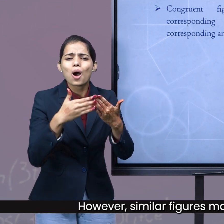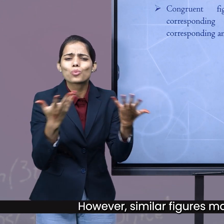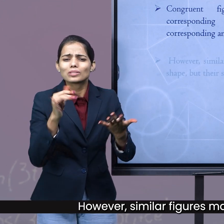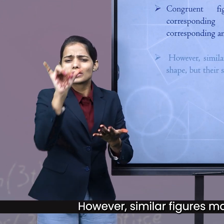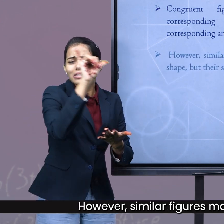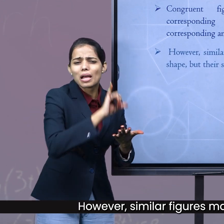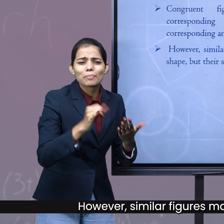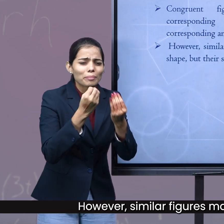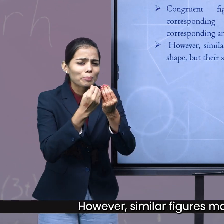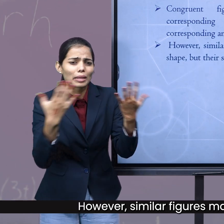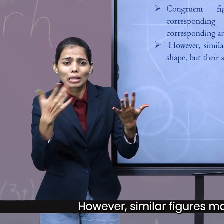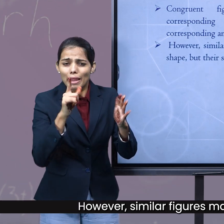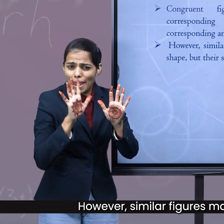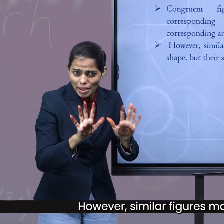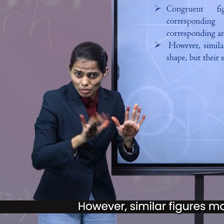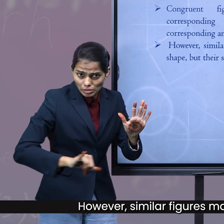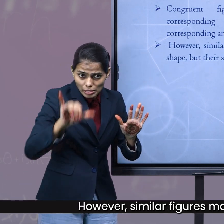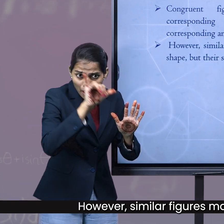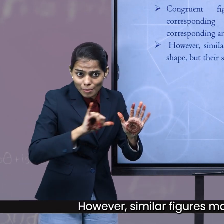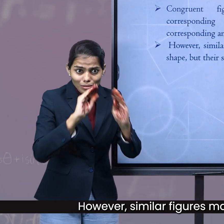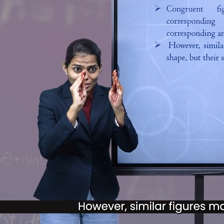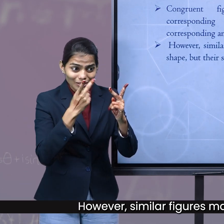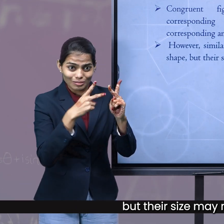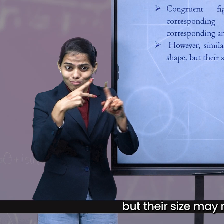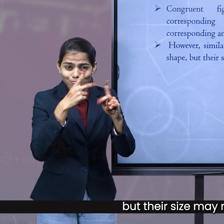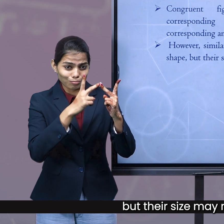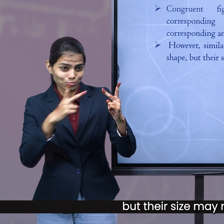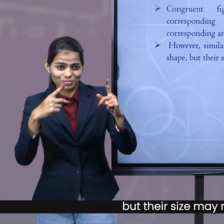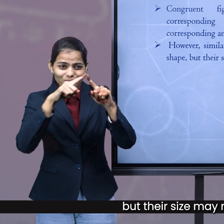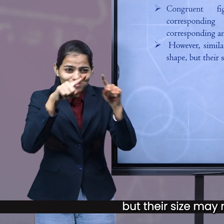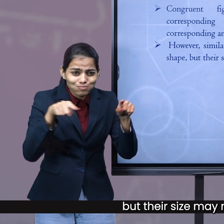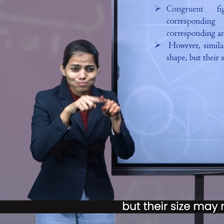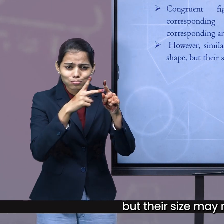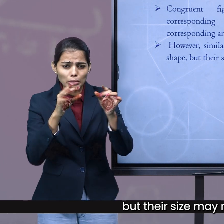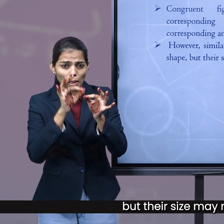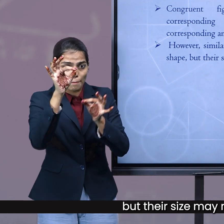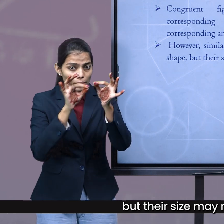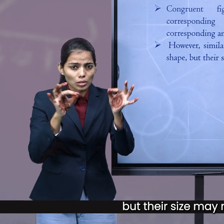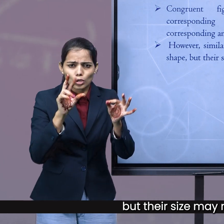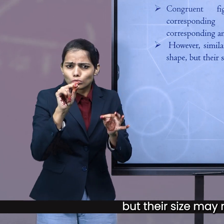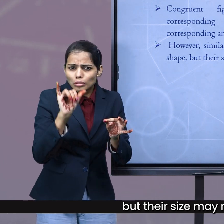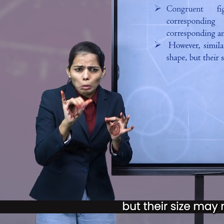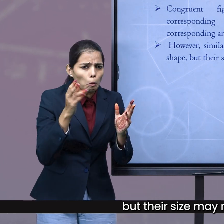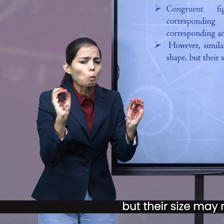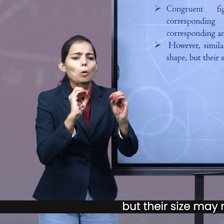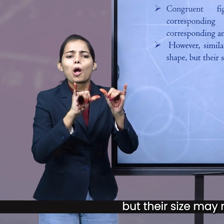However, similar figures may have the same shape, but their size may not be the same.